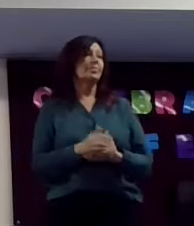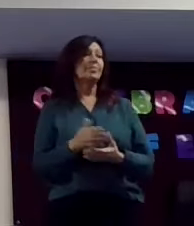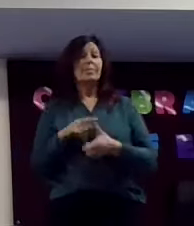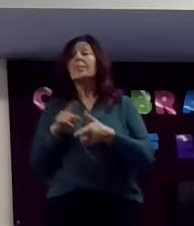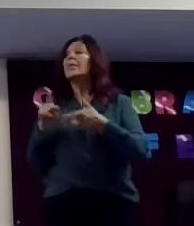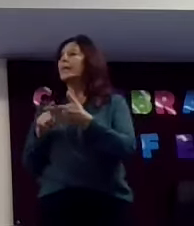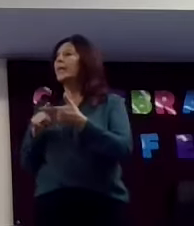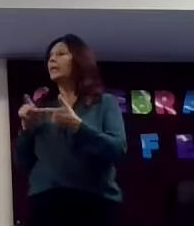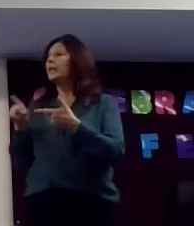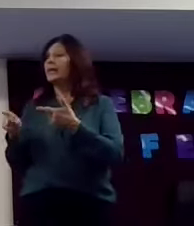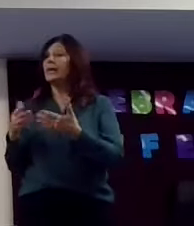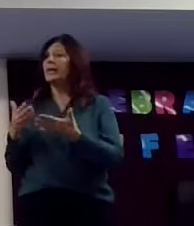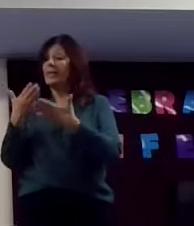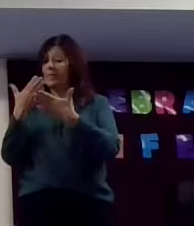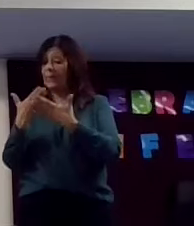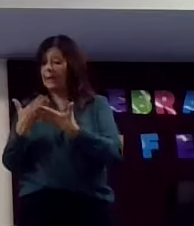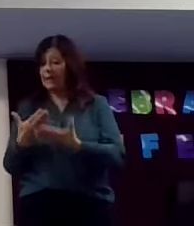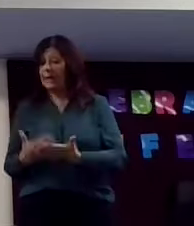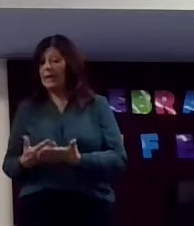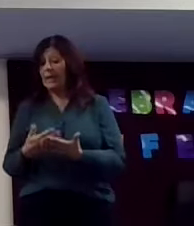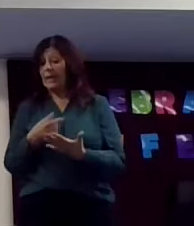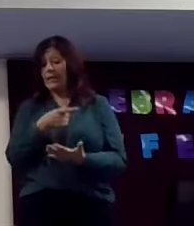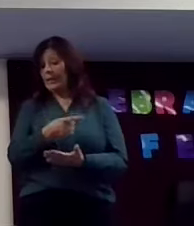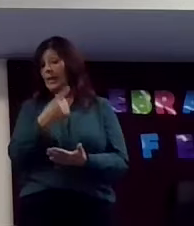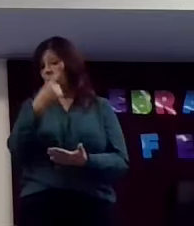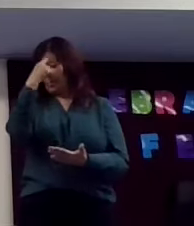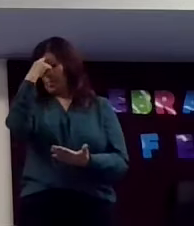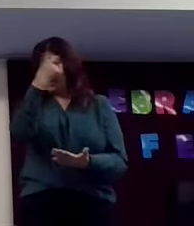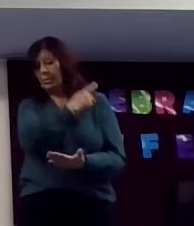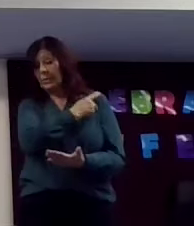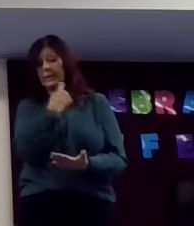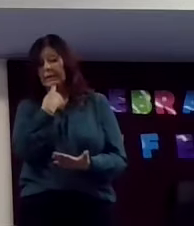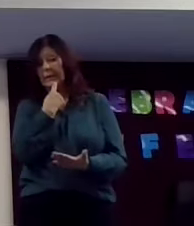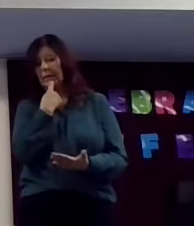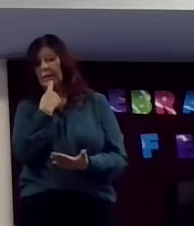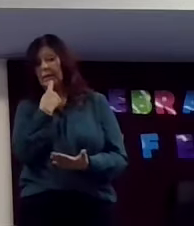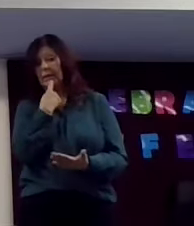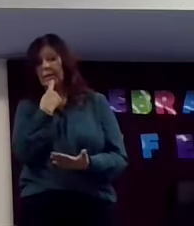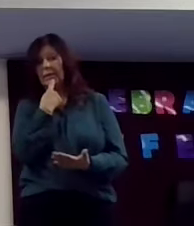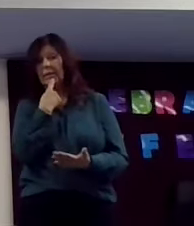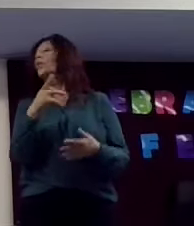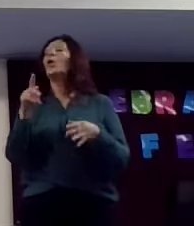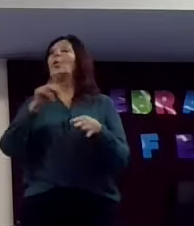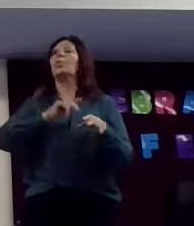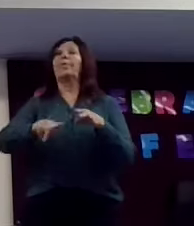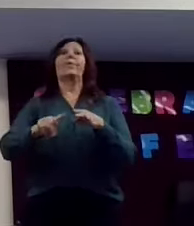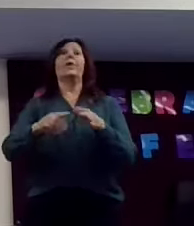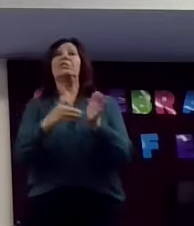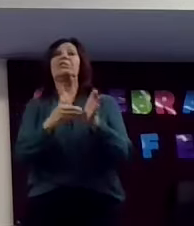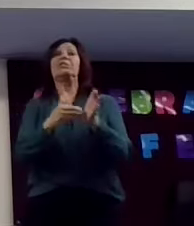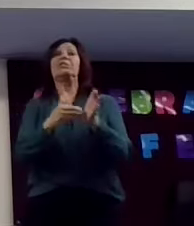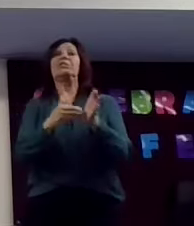then the validity of a mental patient saying professional doctor is in it, like how